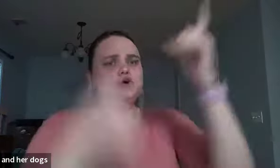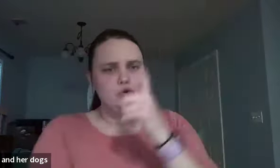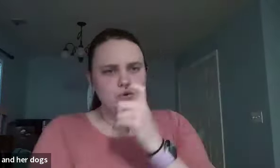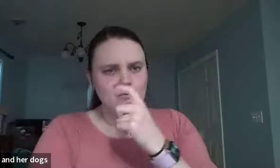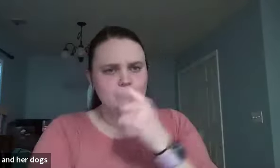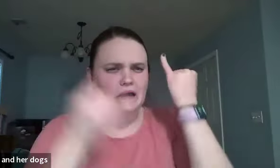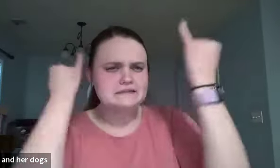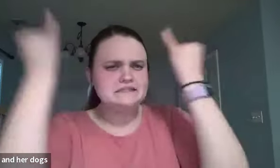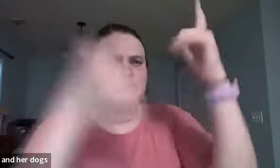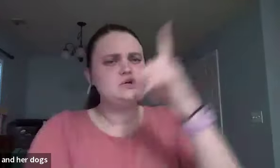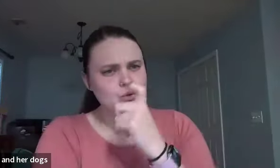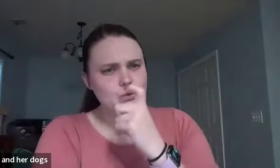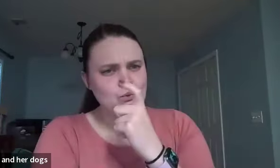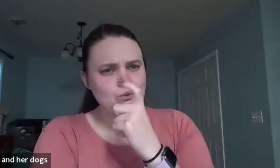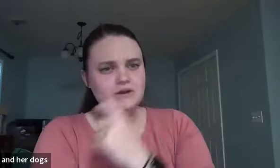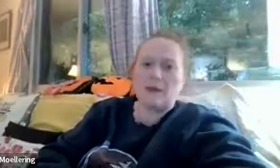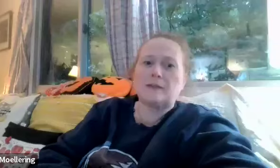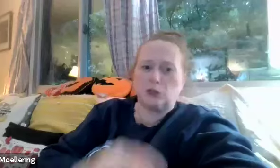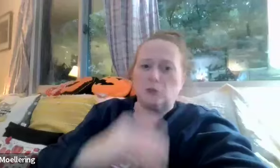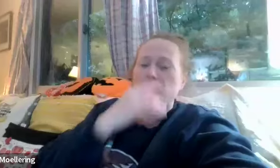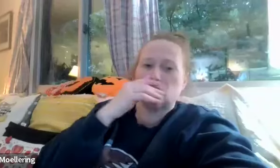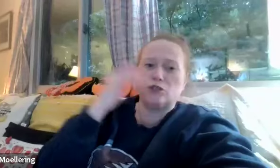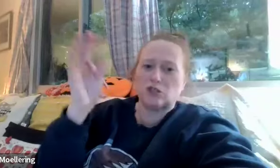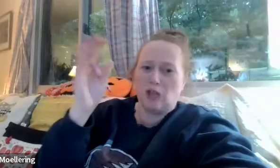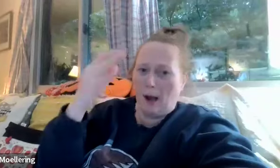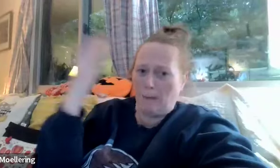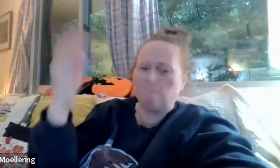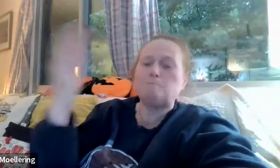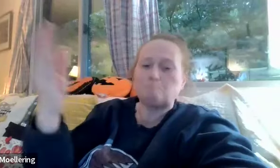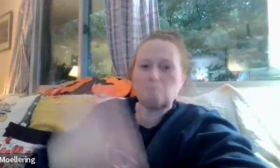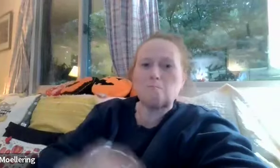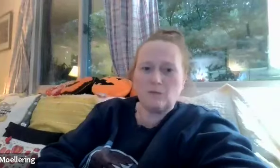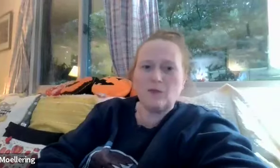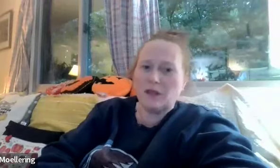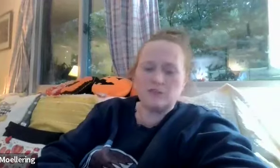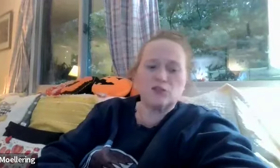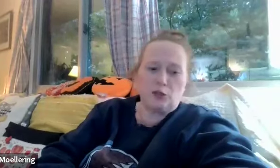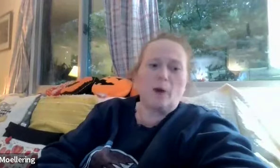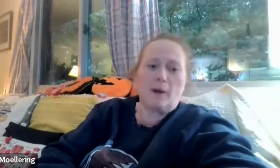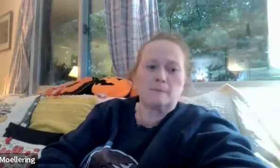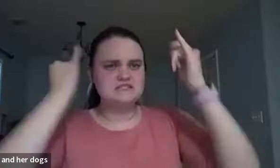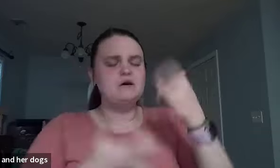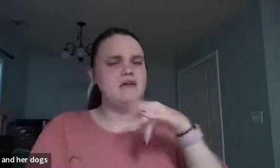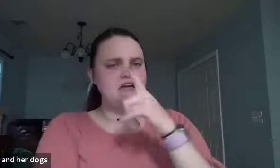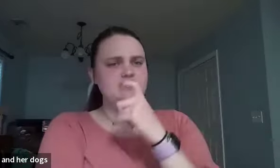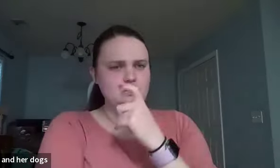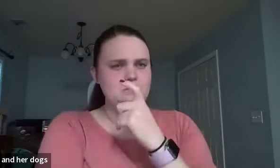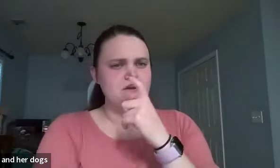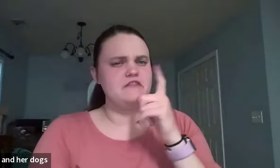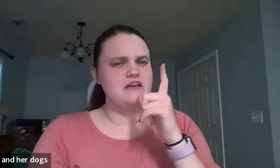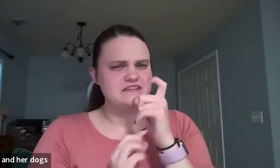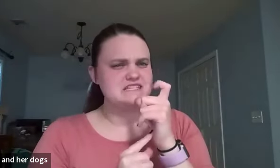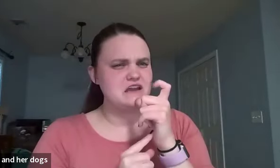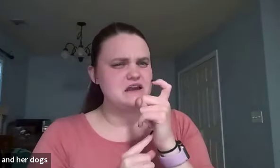idea who. Idea who. Okay, so we would just use the sign and just Yeah, who. you Okay. would still add that who in there. This is kind